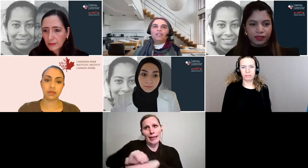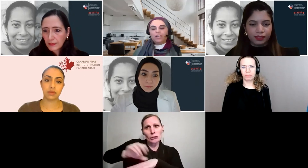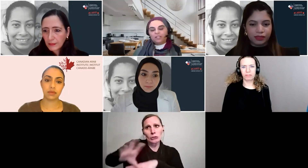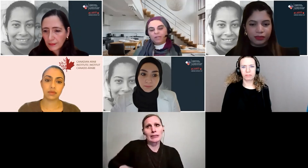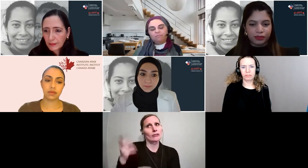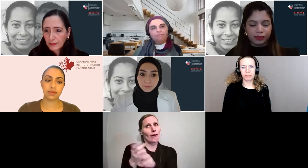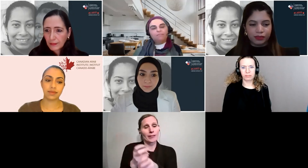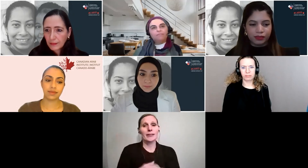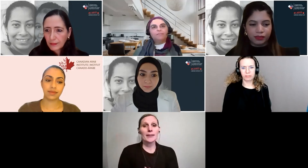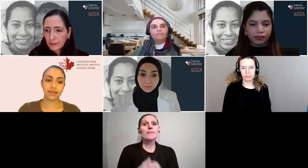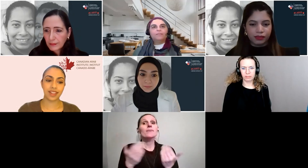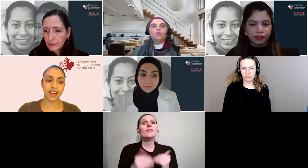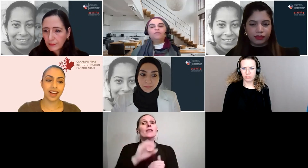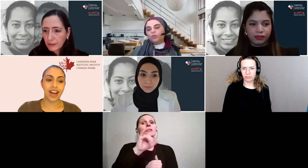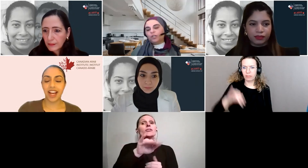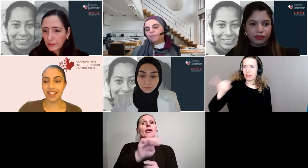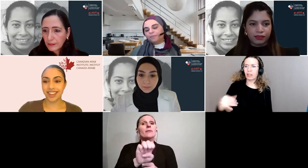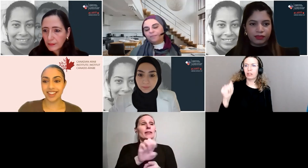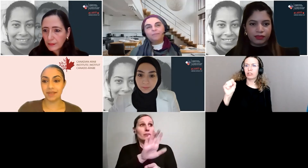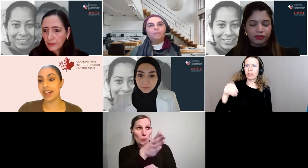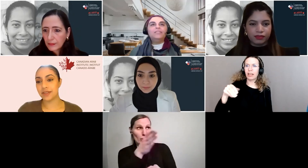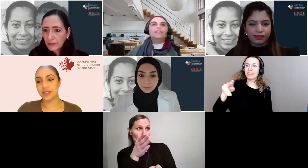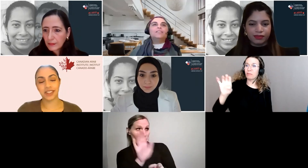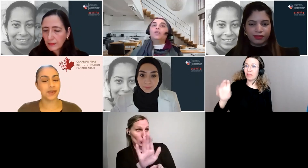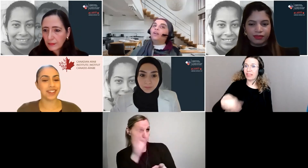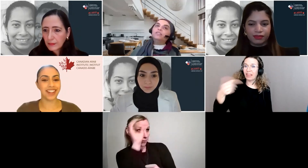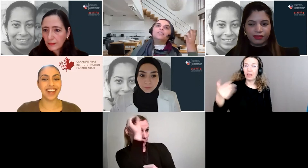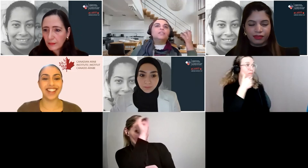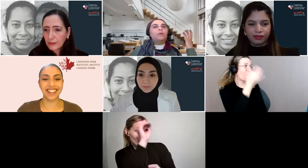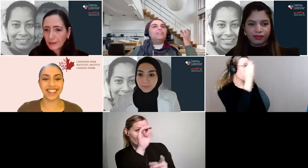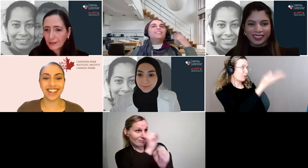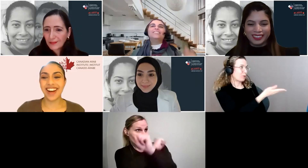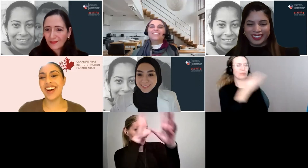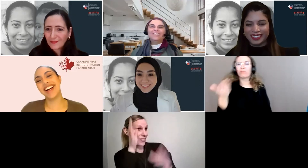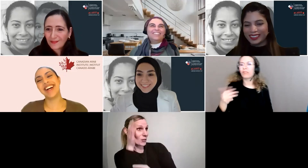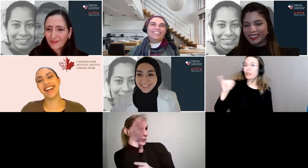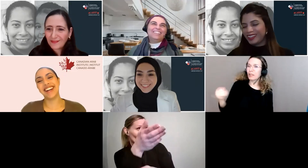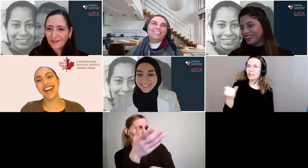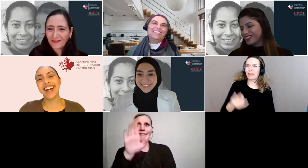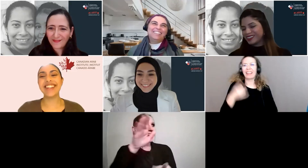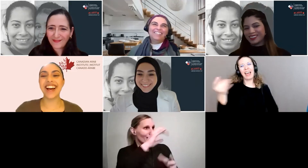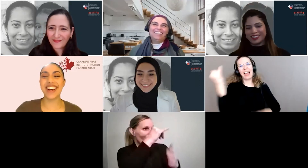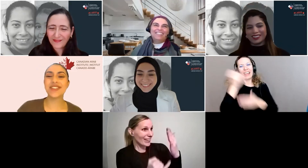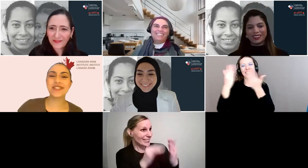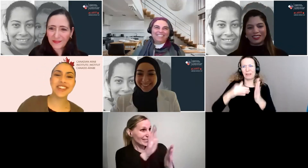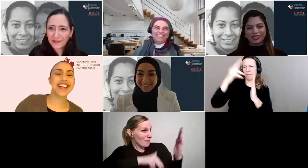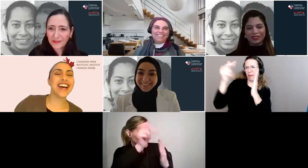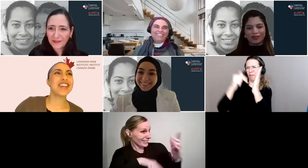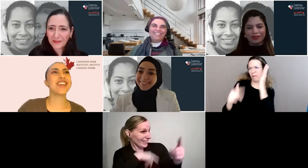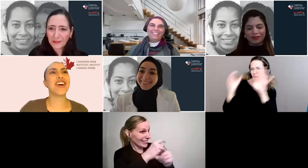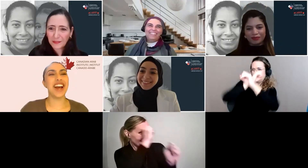Beautiful. And Jasmine, your future. Paint future. You're an artist. Paint. Yeah, well,